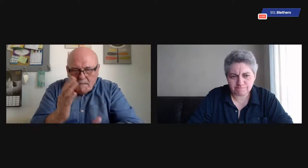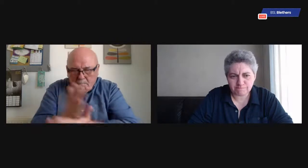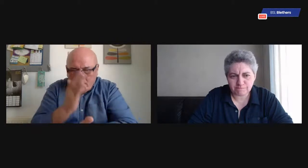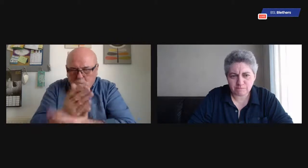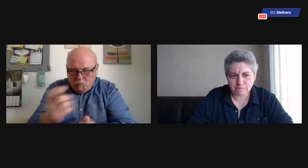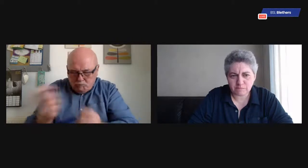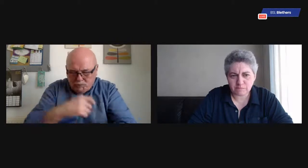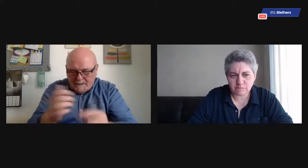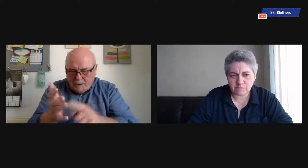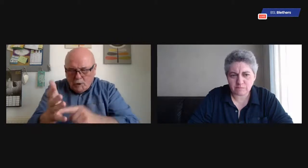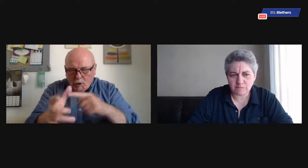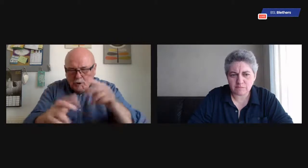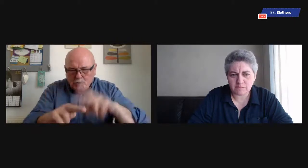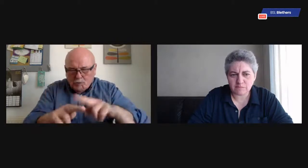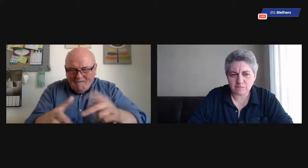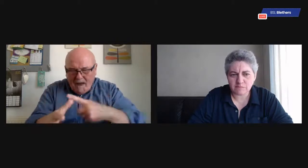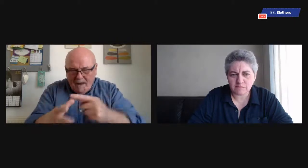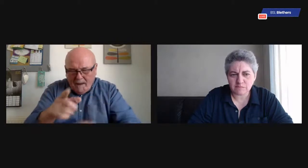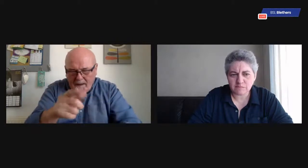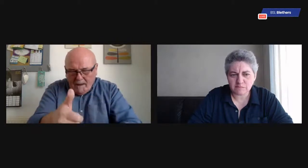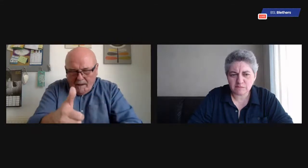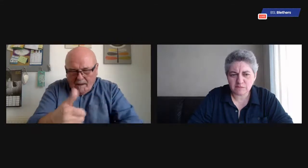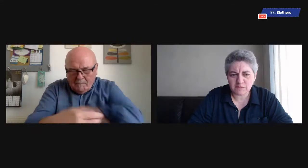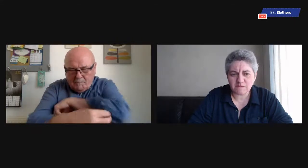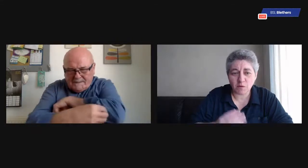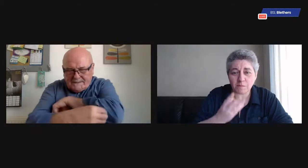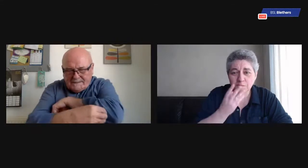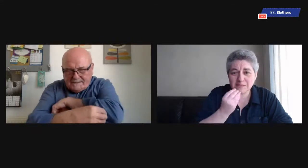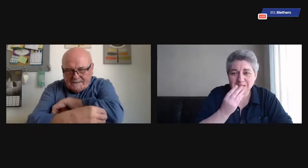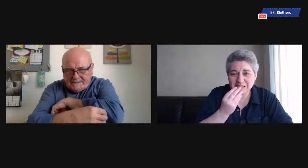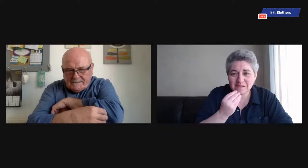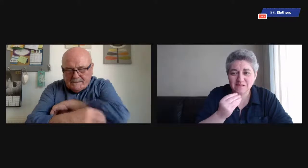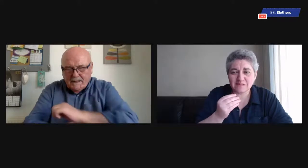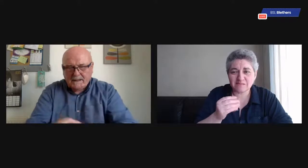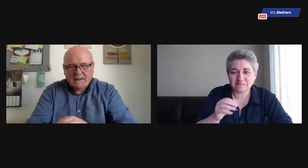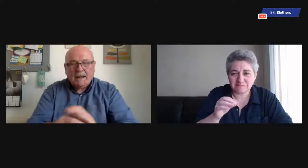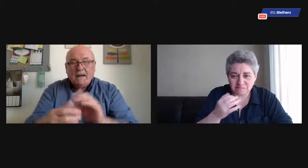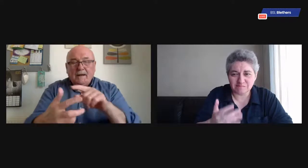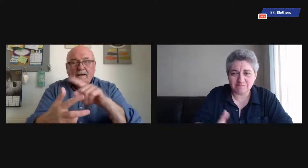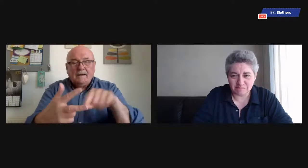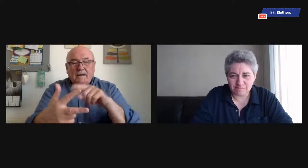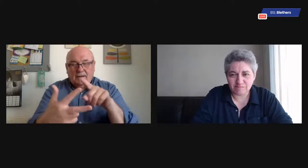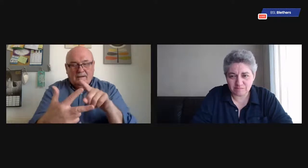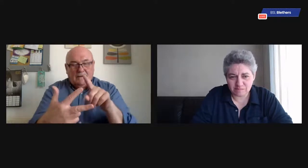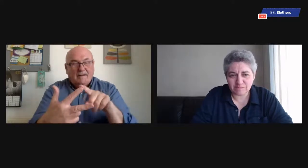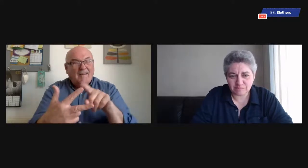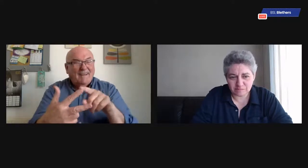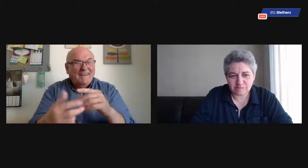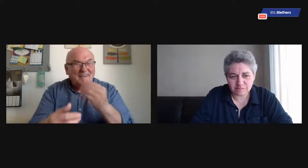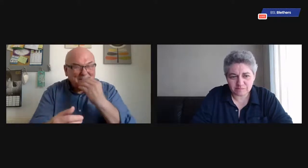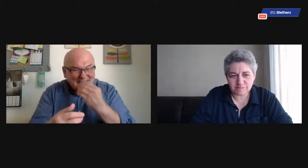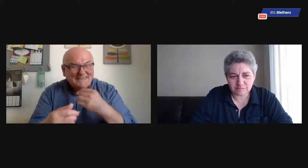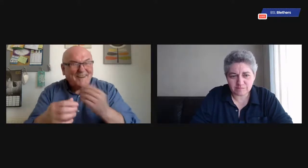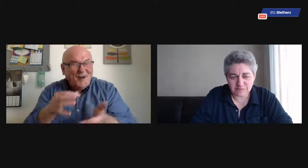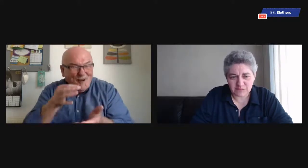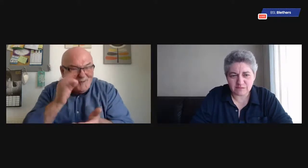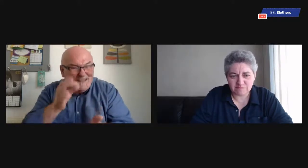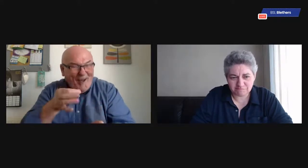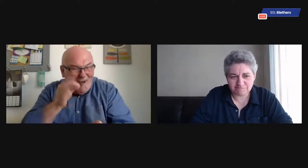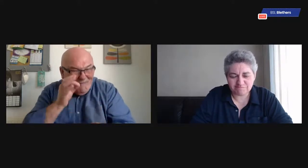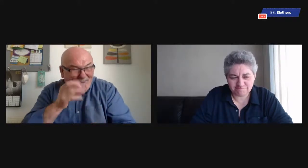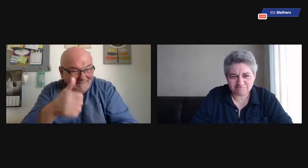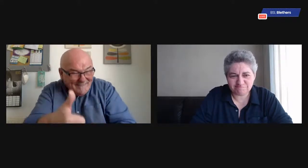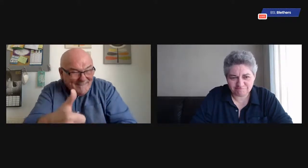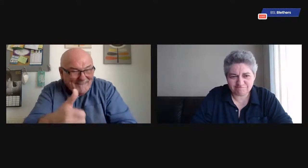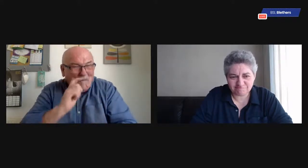And then I would say, I'll come back next week, and I'd usually maybe put a wee joke and say something like, "You bring the biscuits or the tea," or something